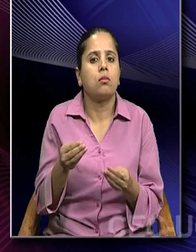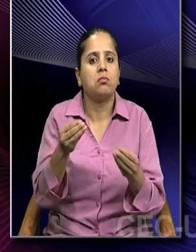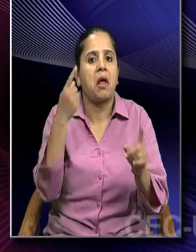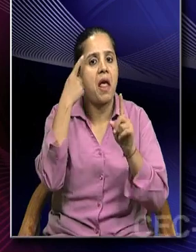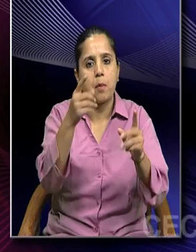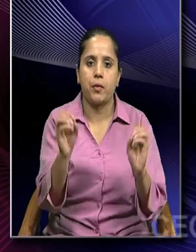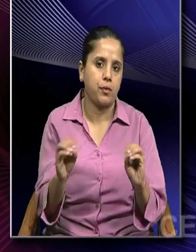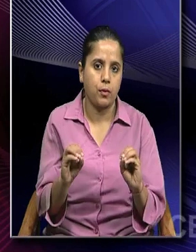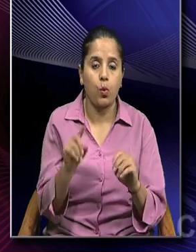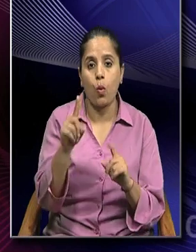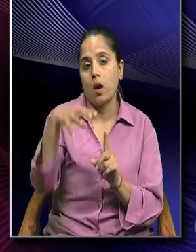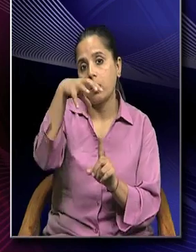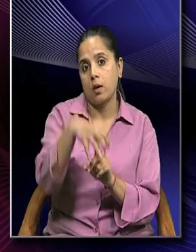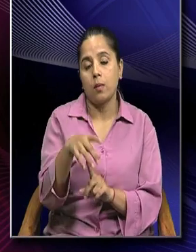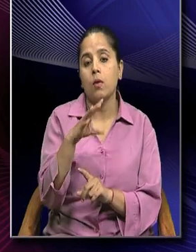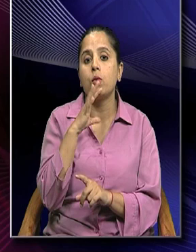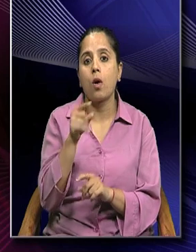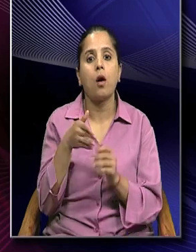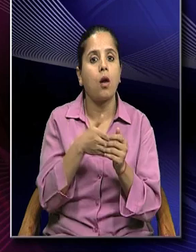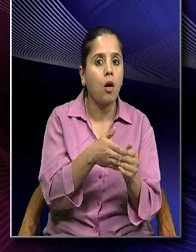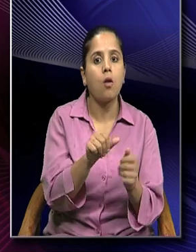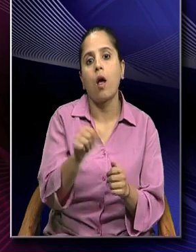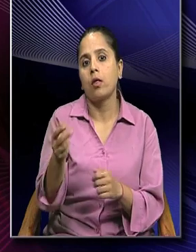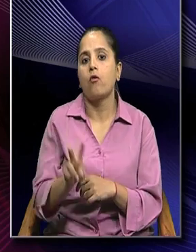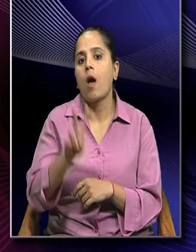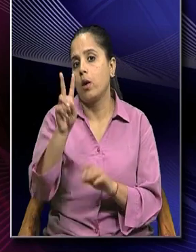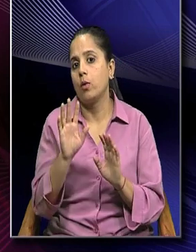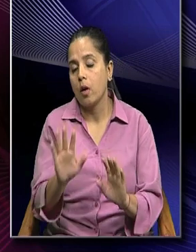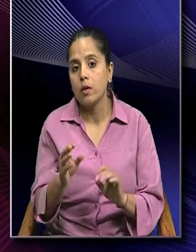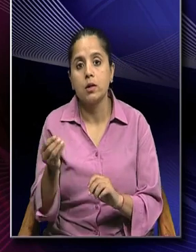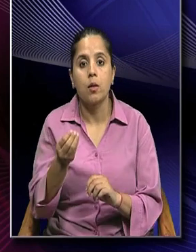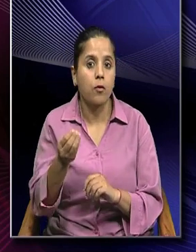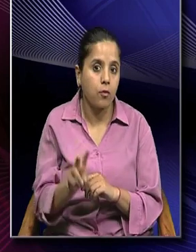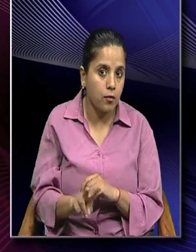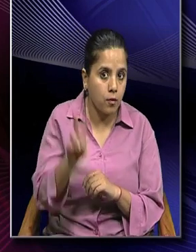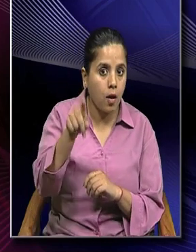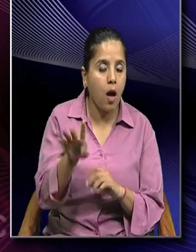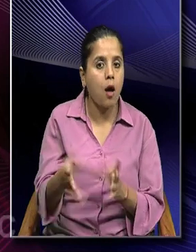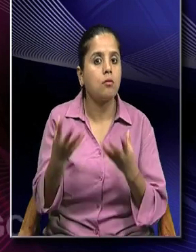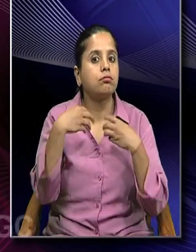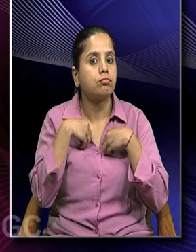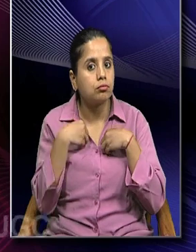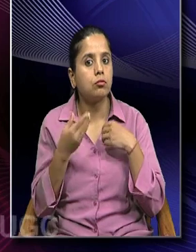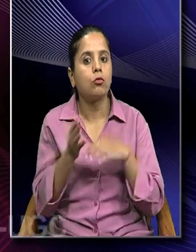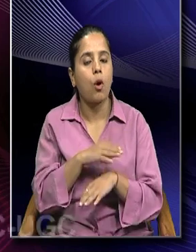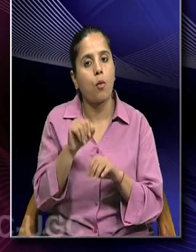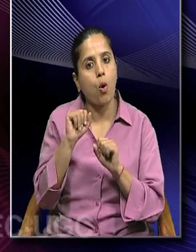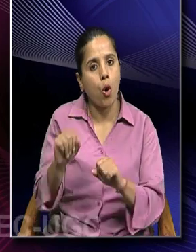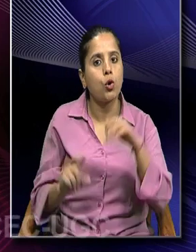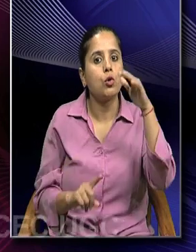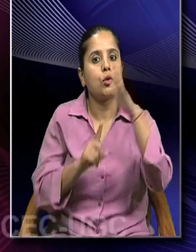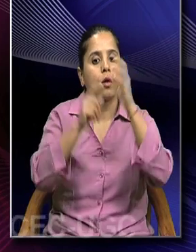purpose. One department is actually leading with some values which they have inherited from their top